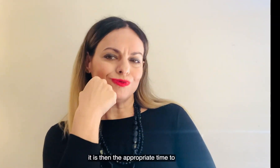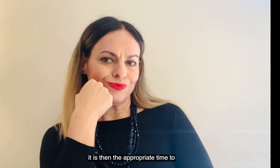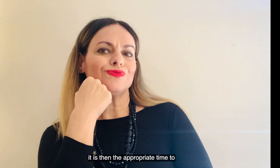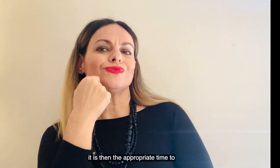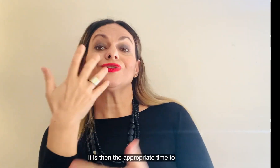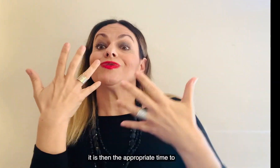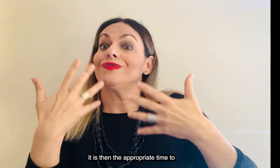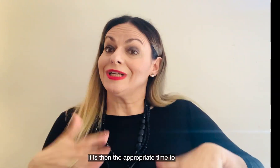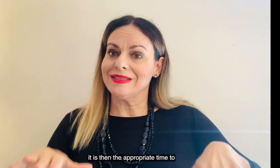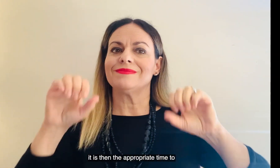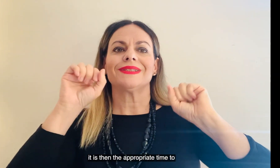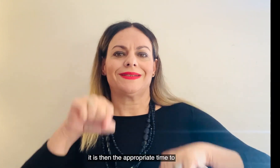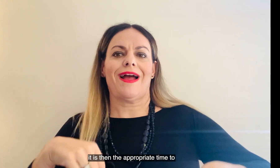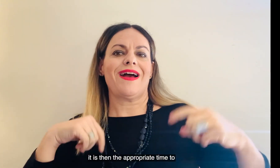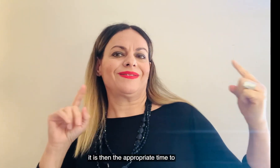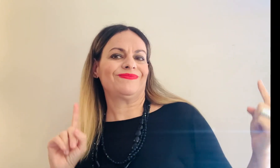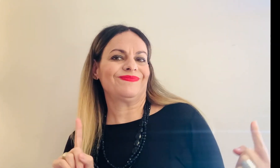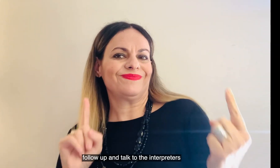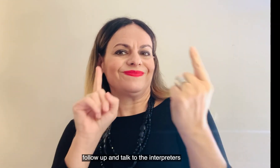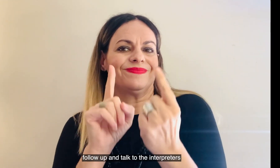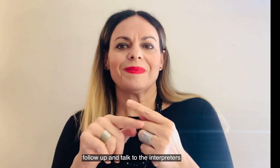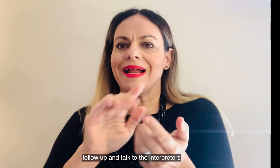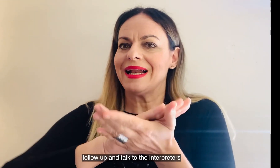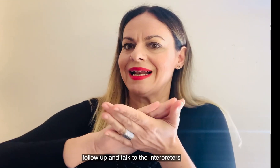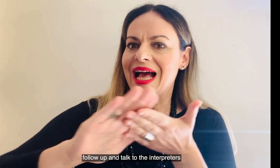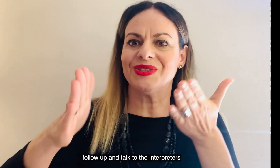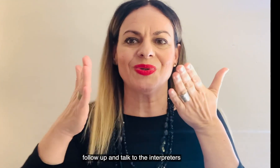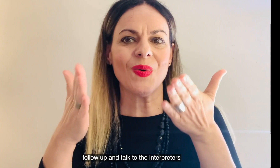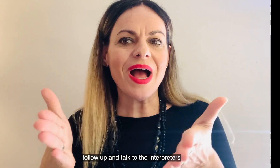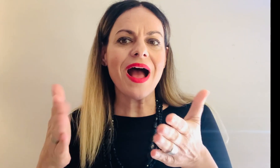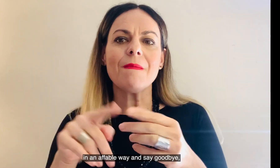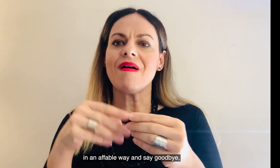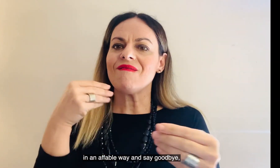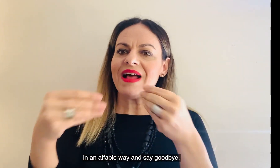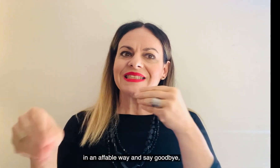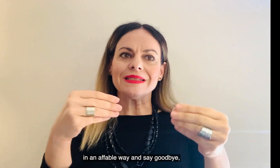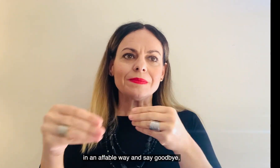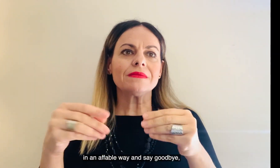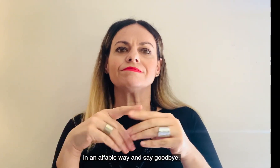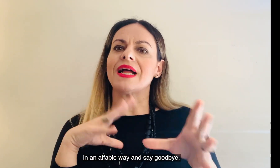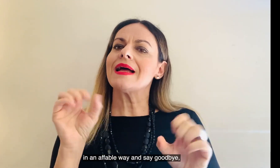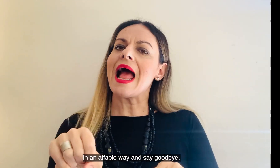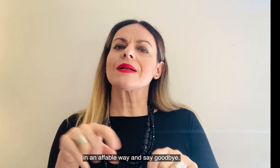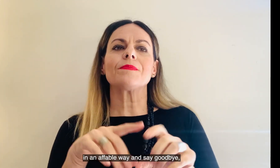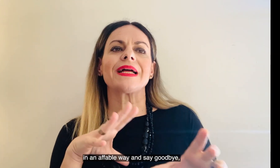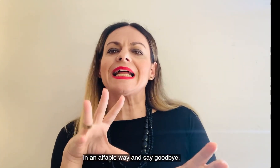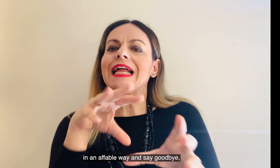it is then the appropriate time to follow up and talk to the interpreters in an affable way and say goodbye,